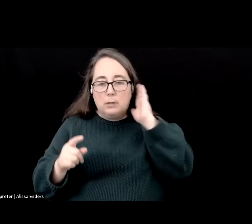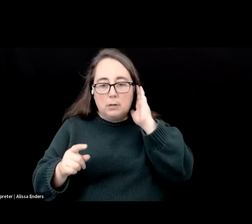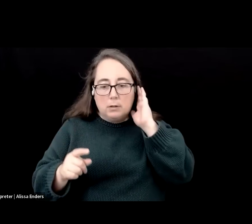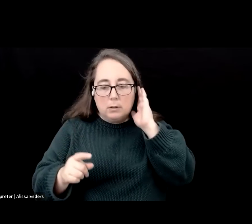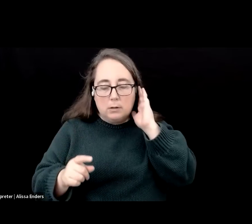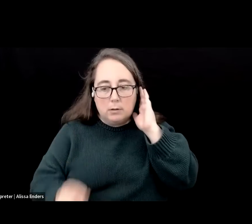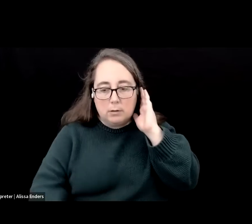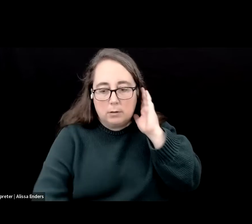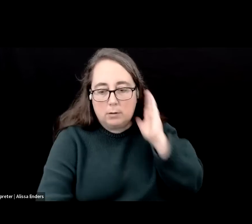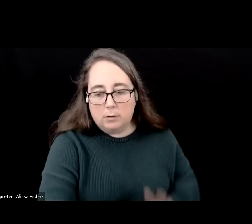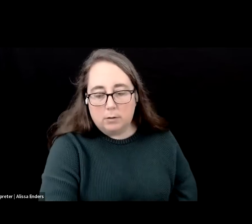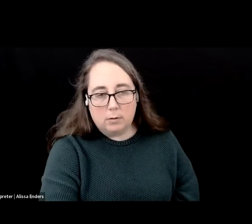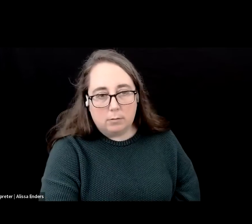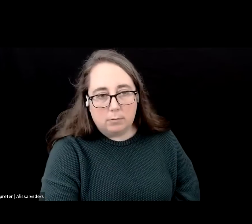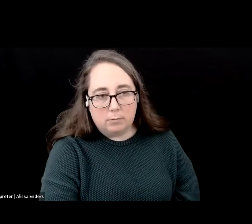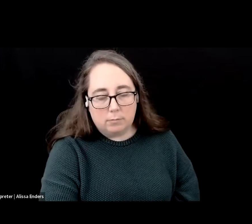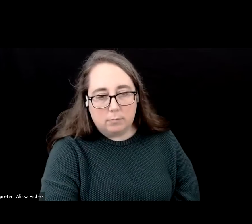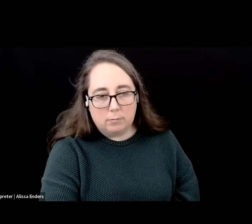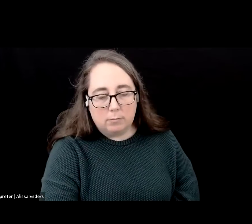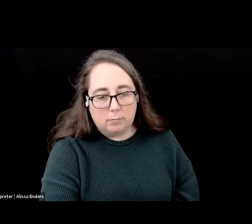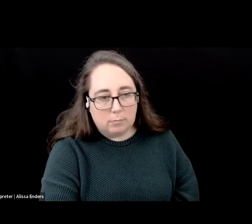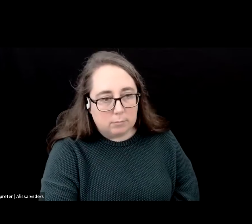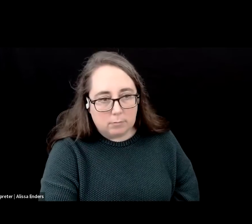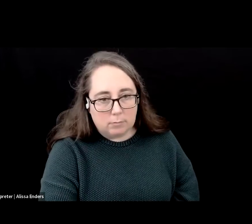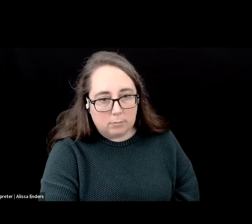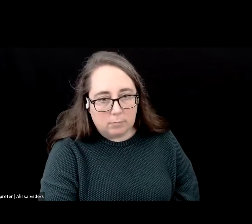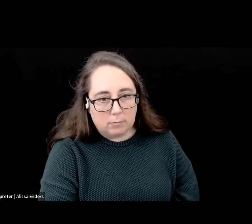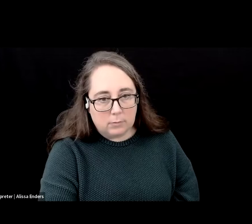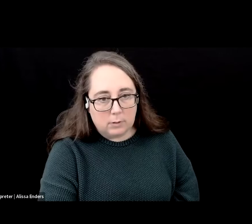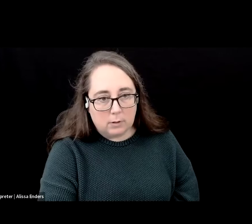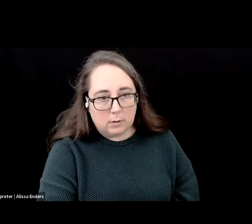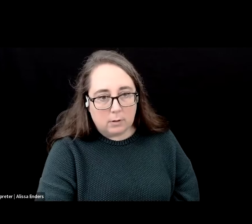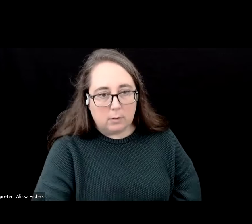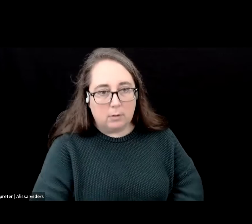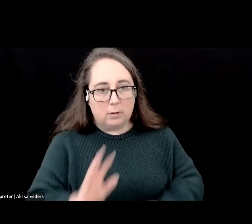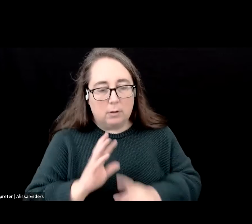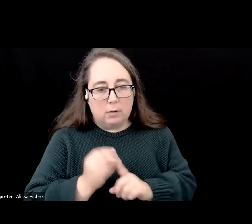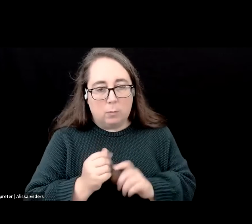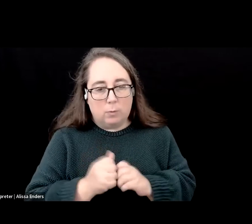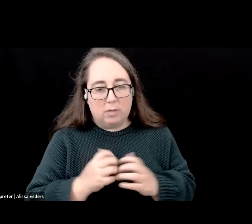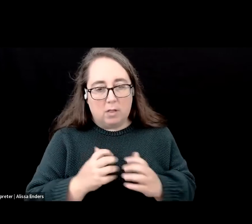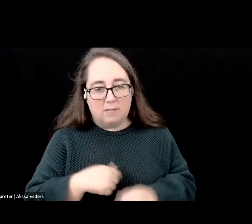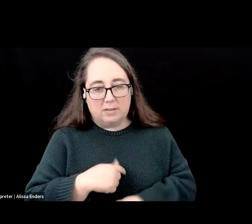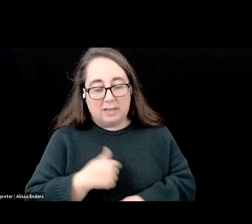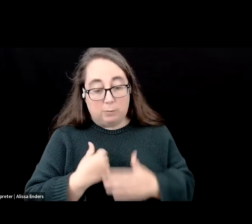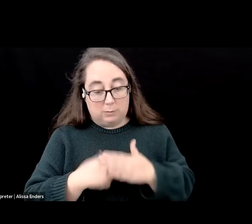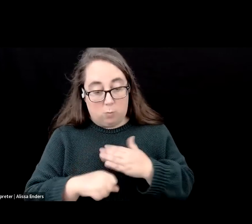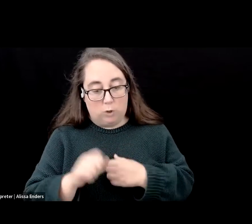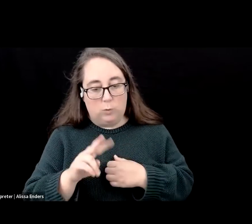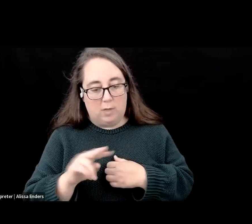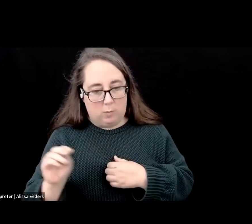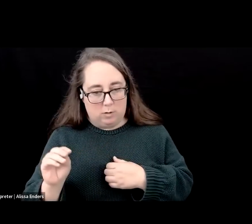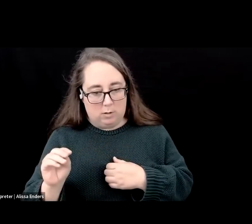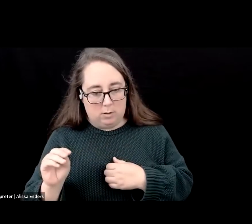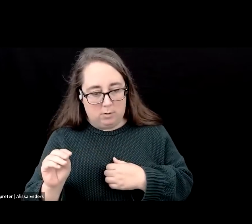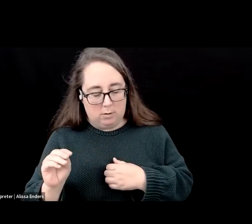Feel as your adults too, and also the political climate we're in with a lot of us. I was born in 2000, so I'm only 22,